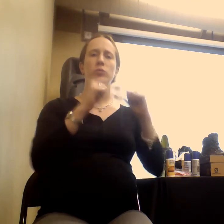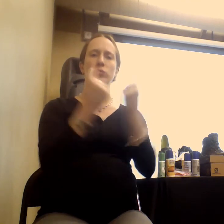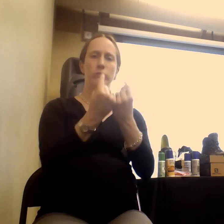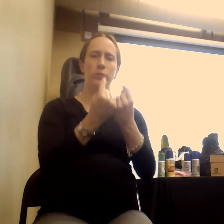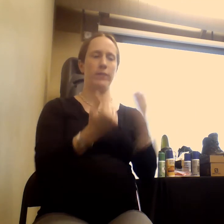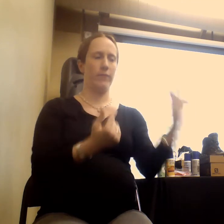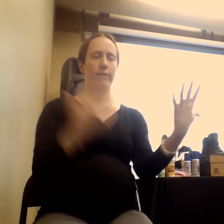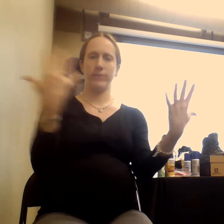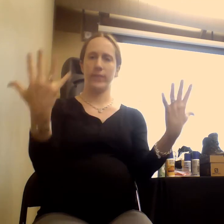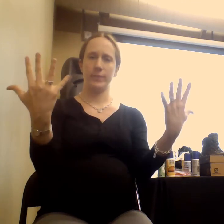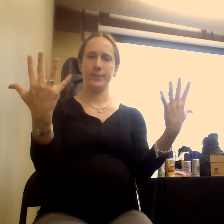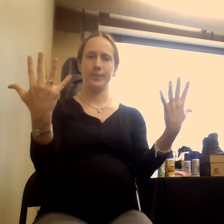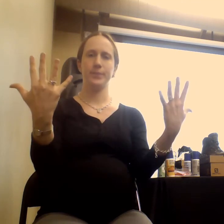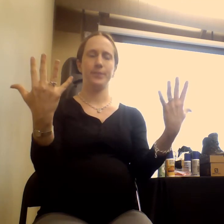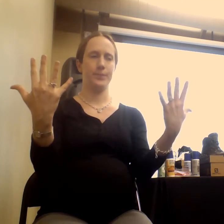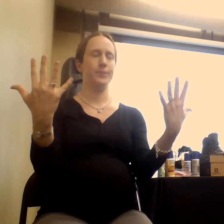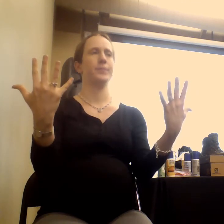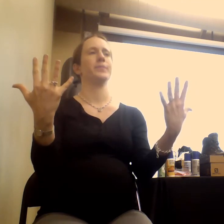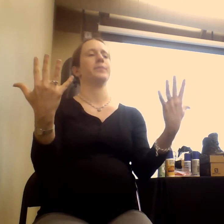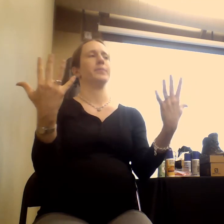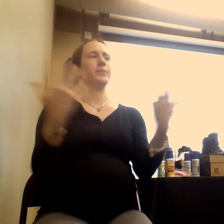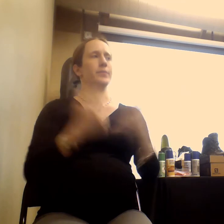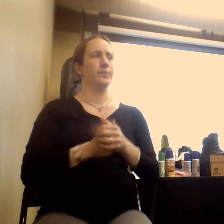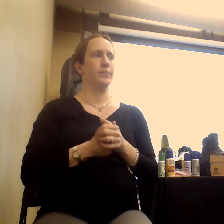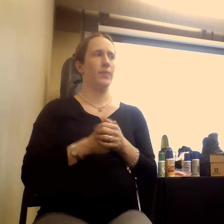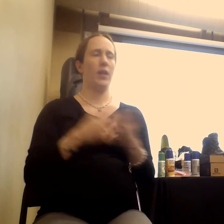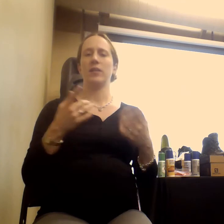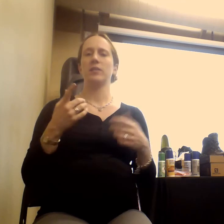at these 2 different locking systems. So,